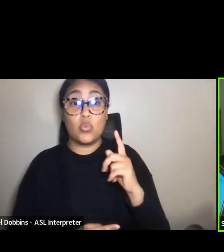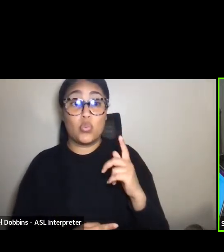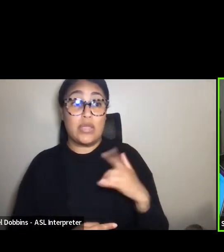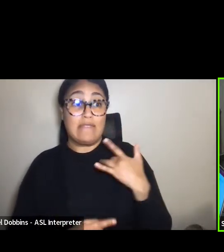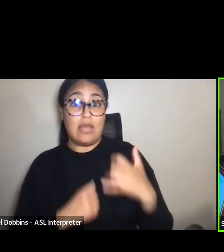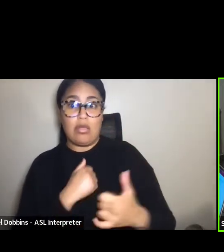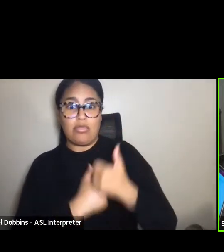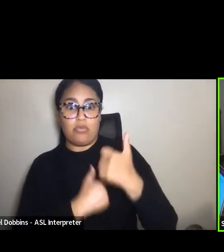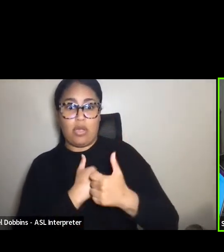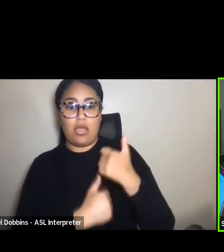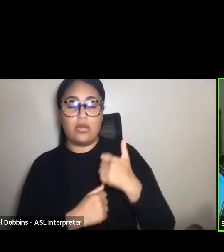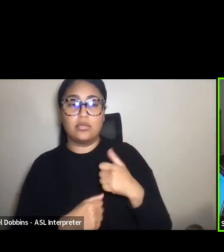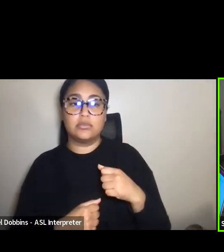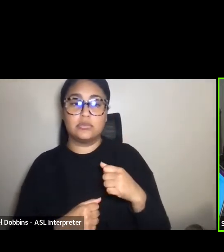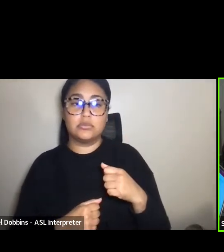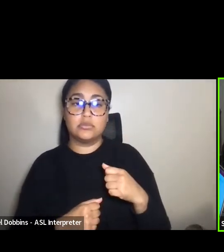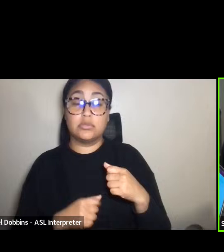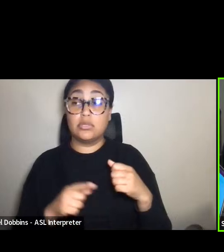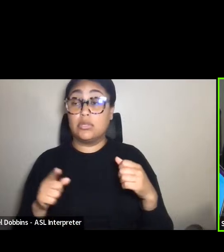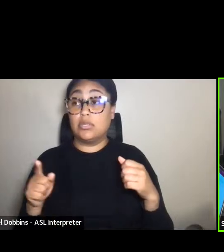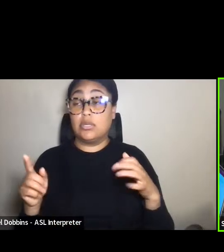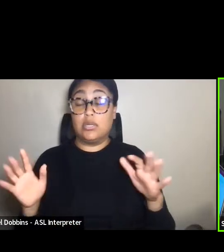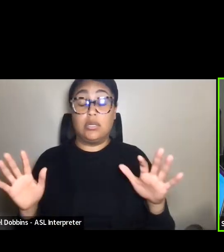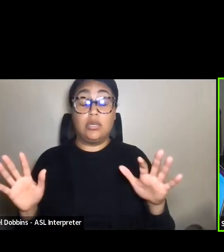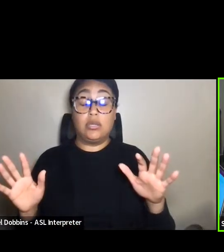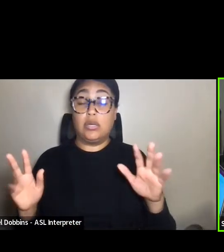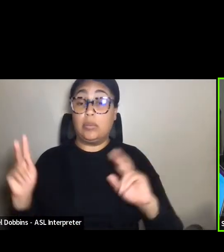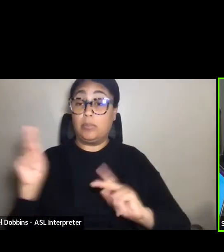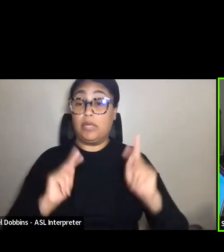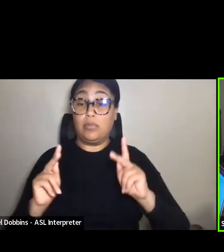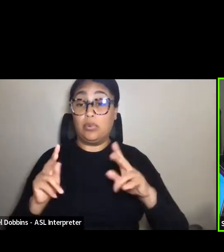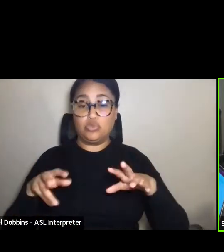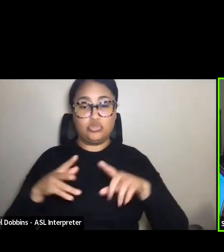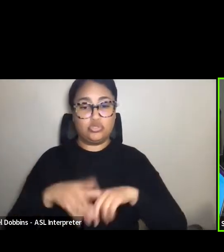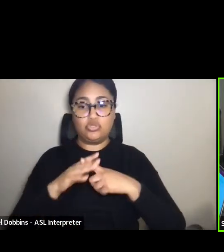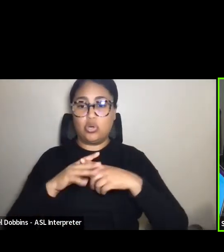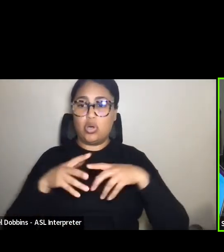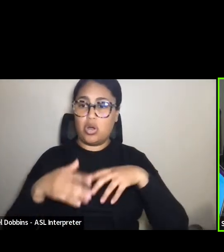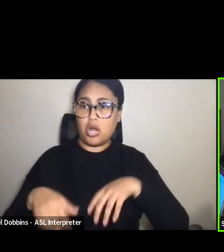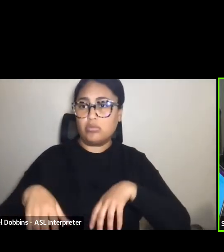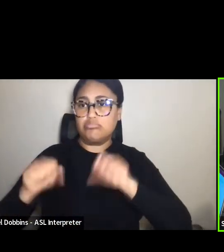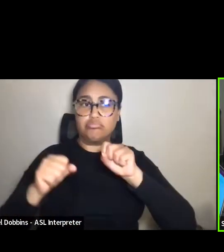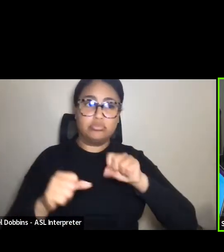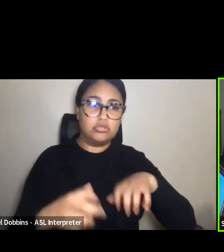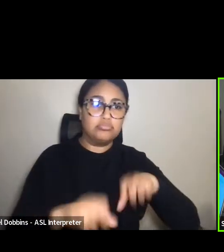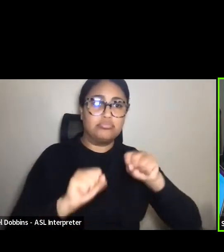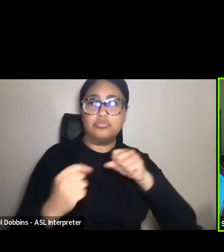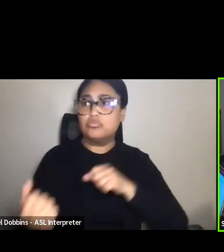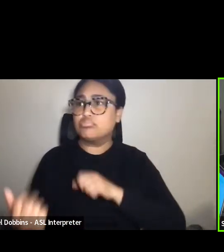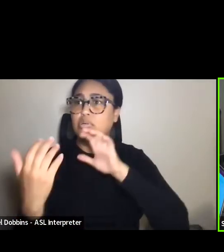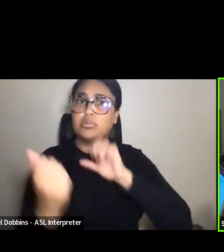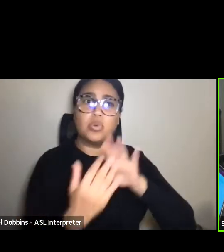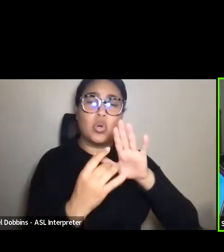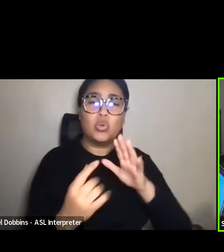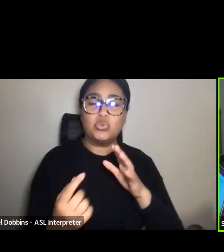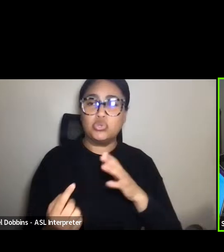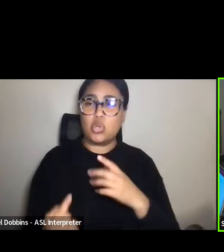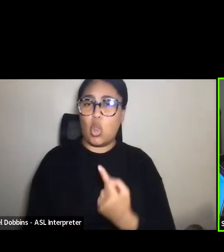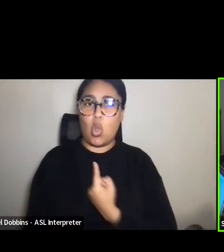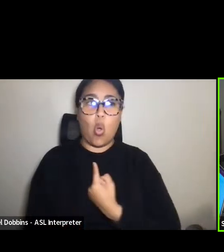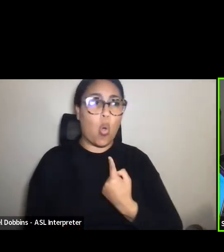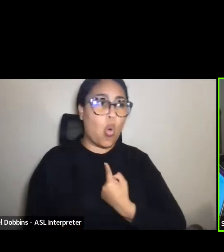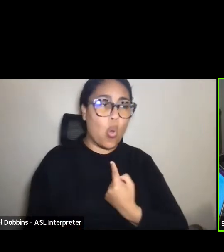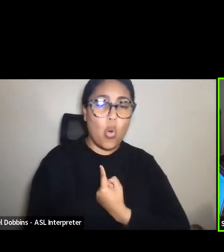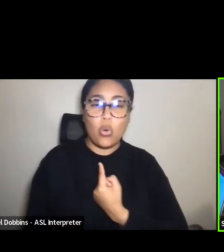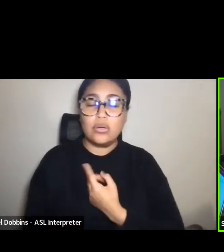is everybody is kind of taking it on by themselves. And it's kind of, I'm trying to think,